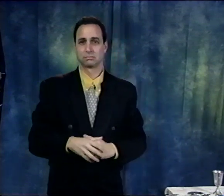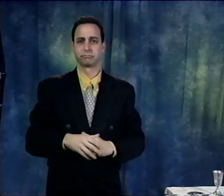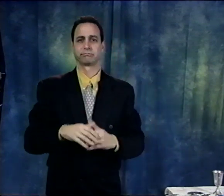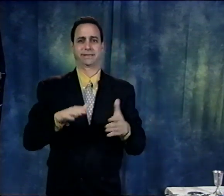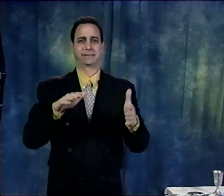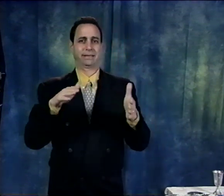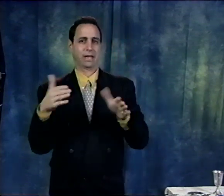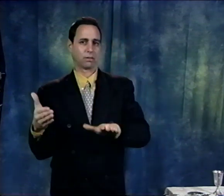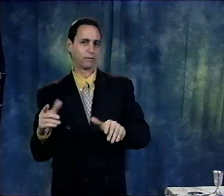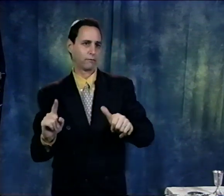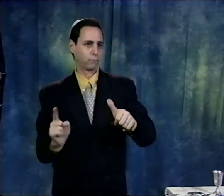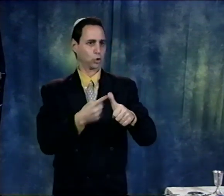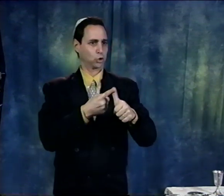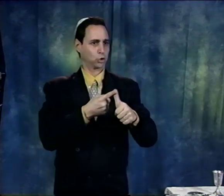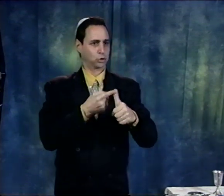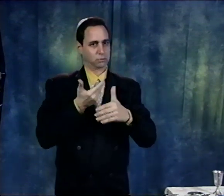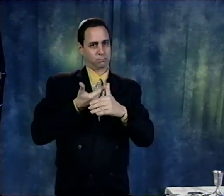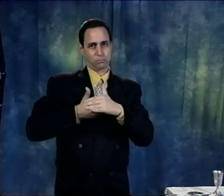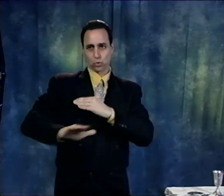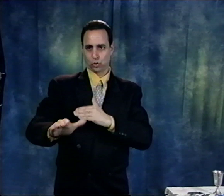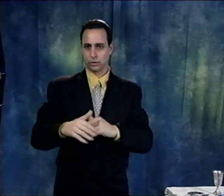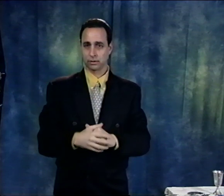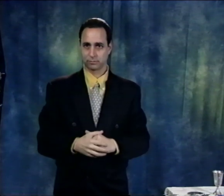plague is death of the firstborn.